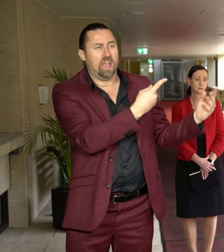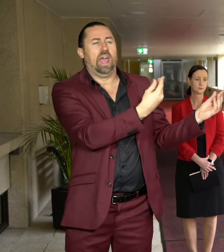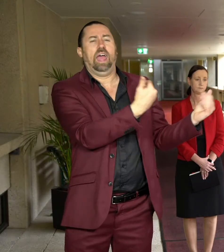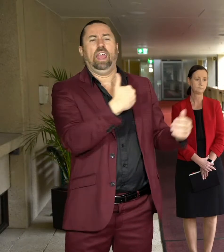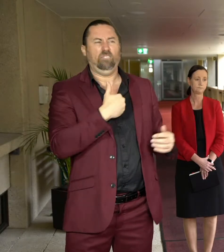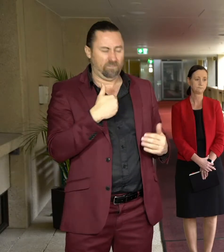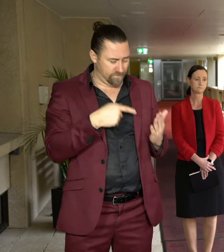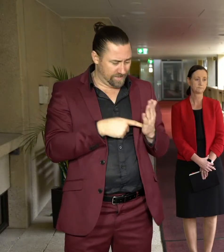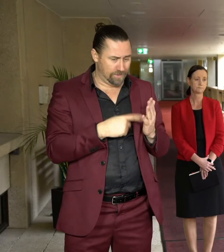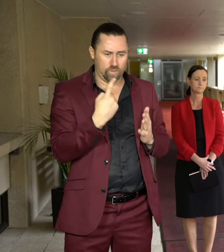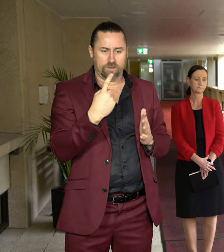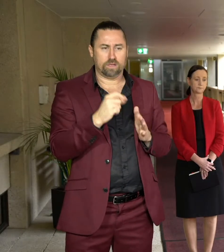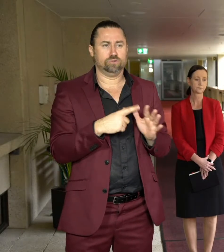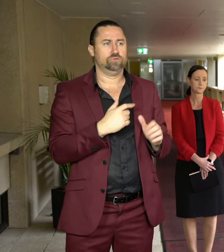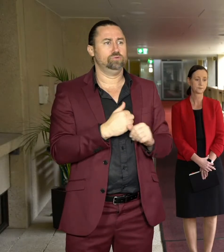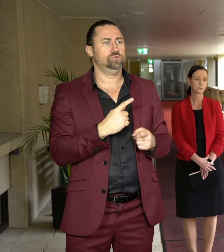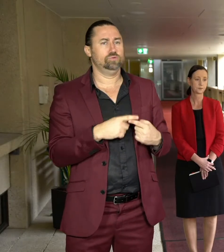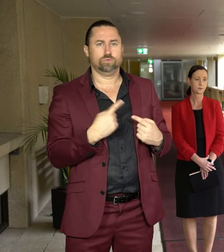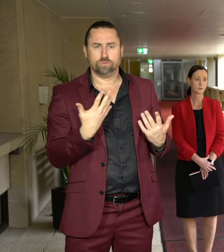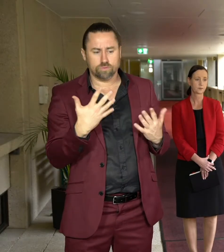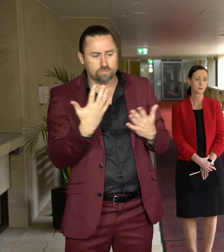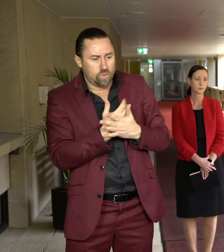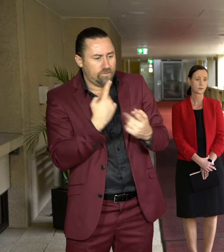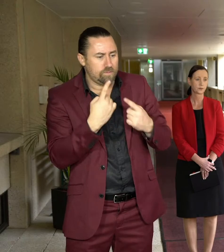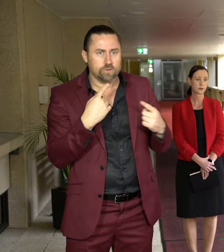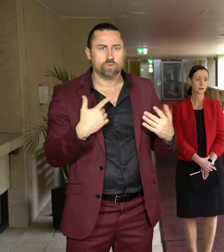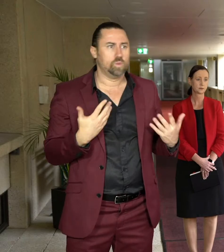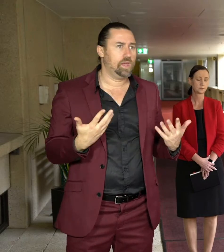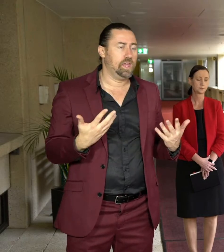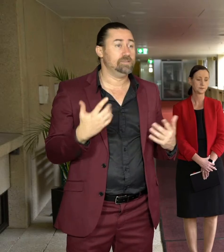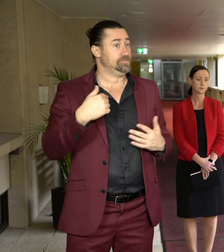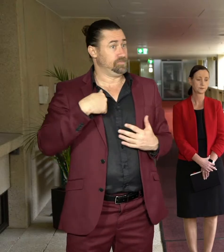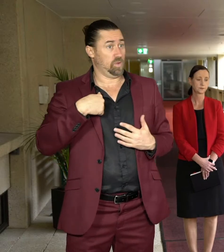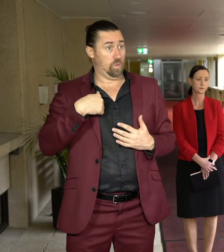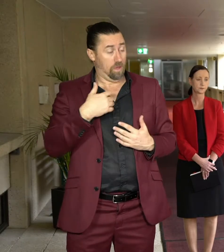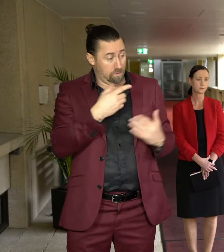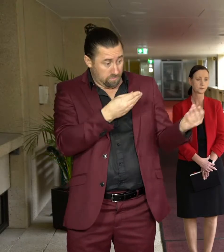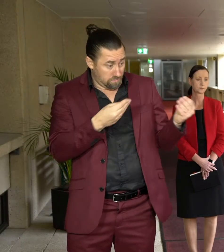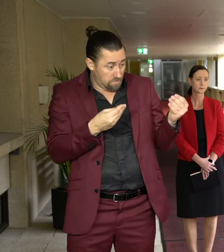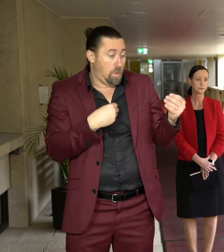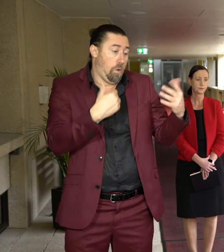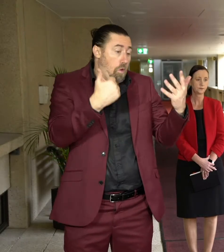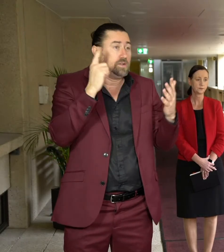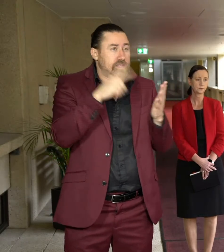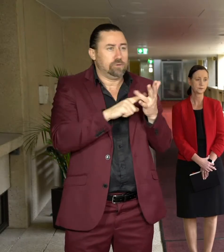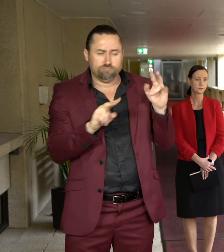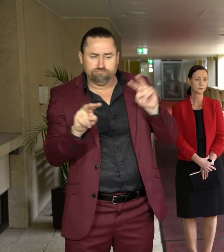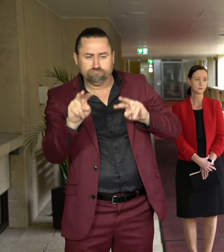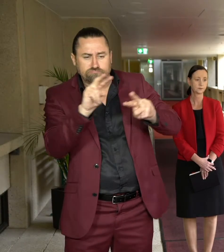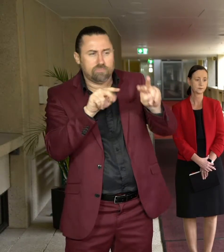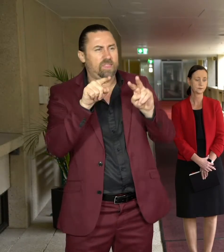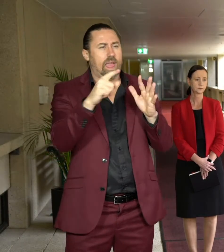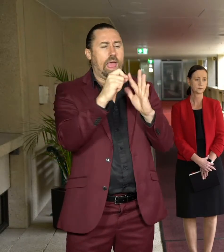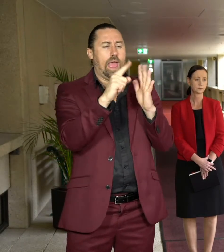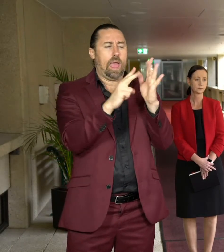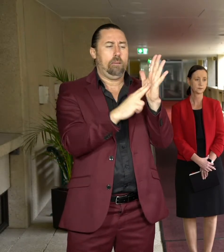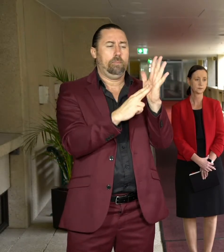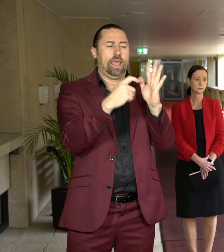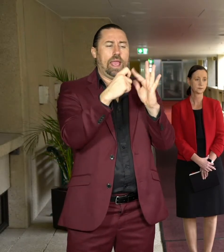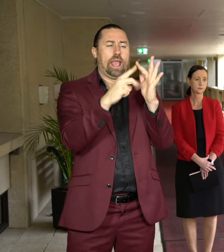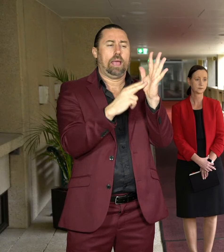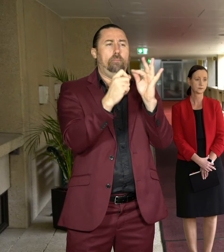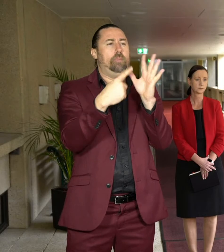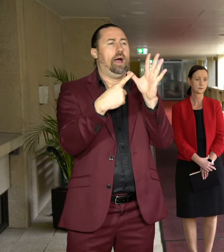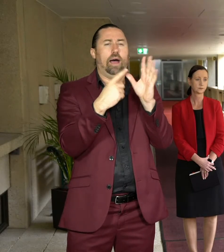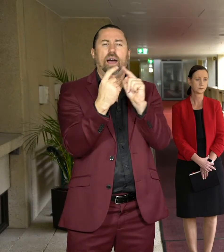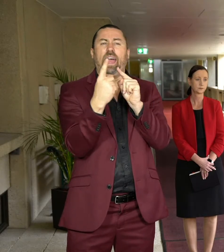Commonwealth through that detail. Our officers have already started analysis on that site, but there is a lot more work to